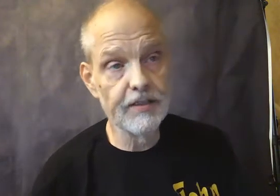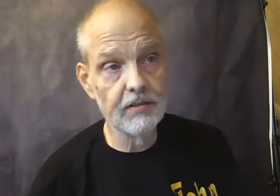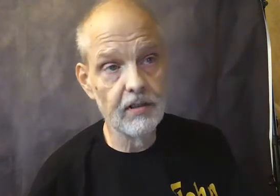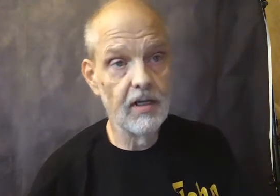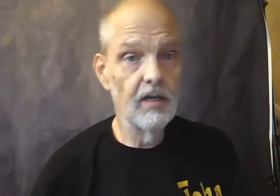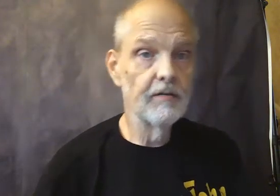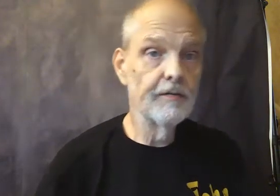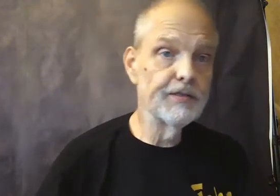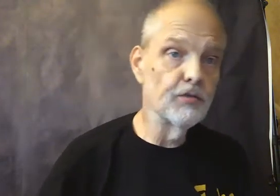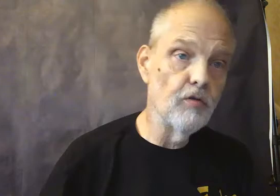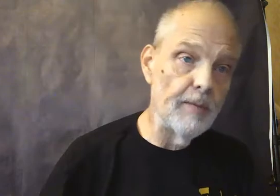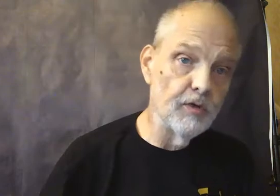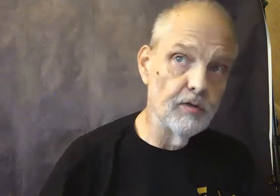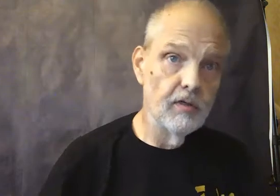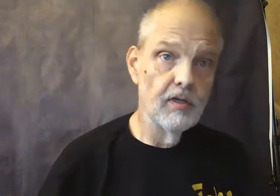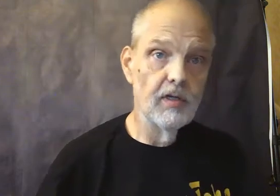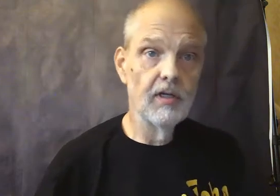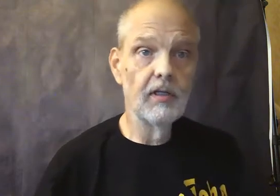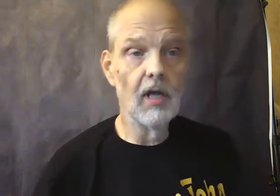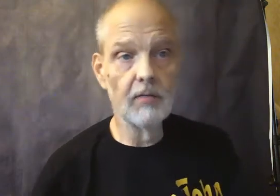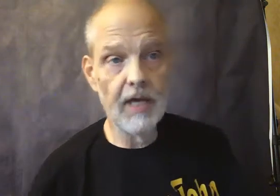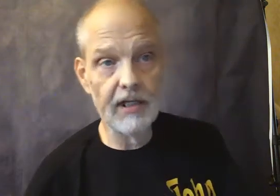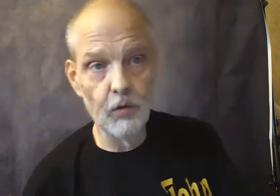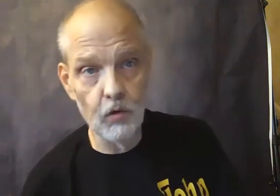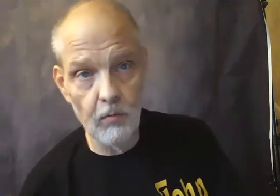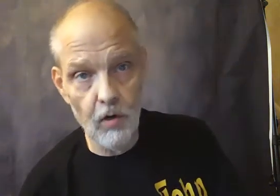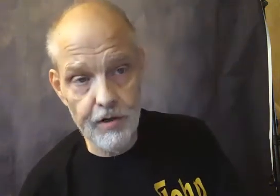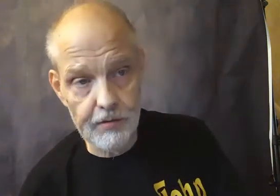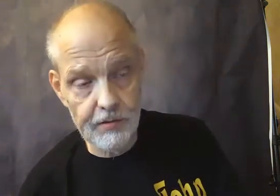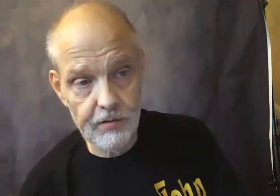expression, facial grammar, non-manual markers,